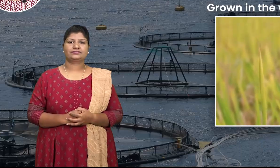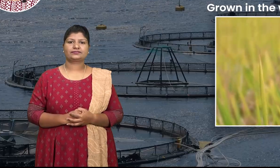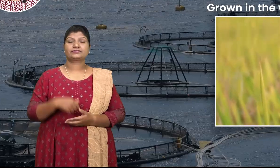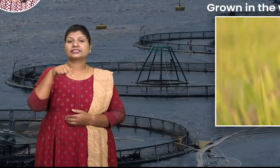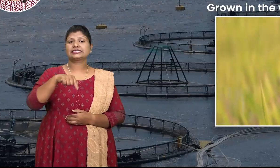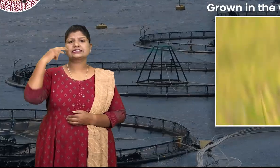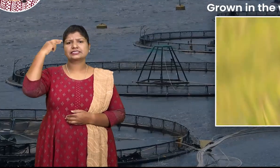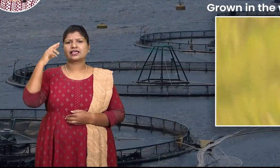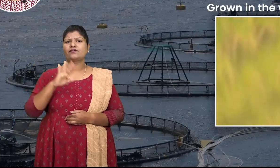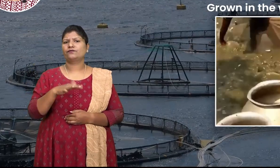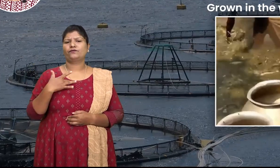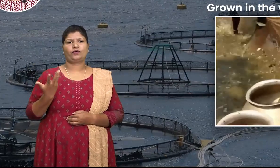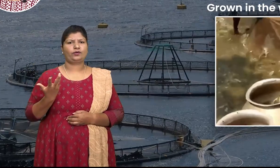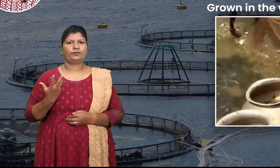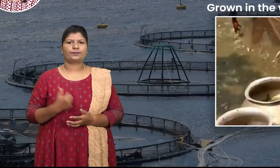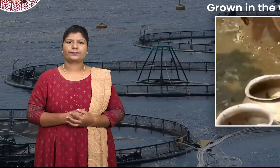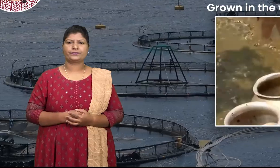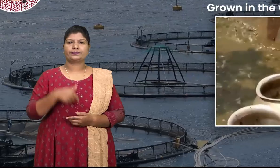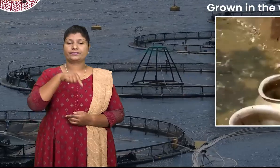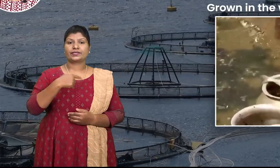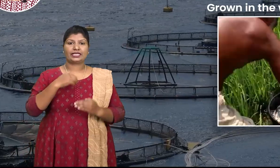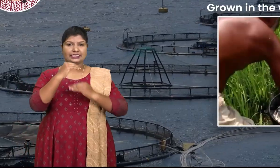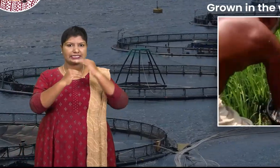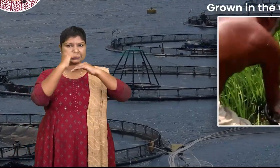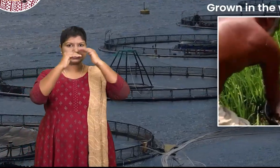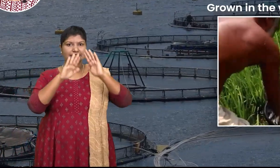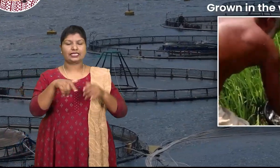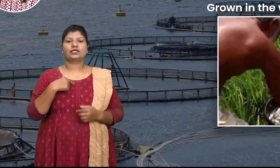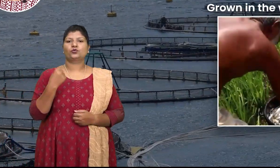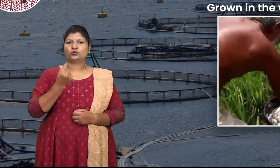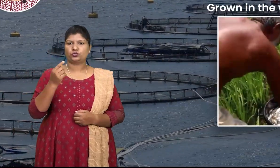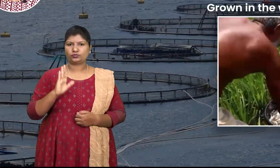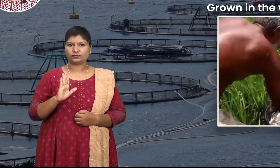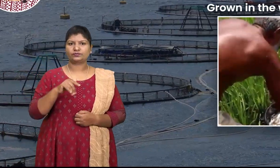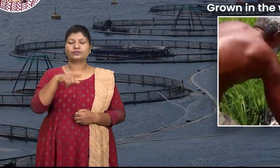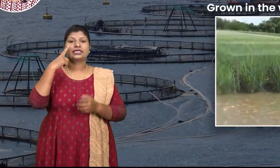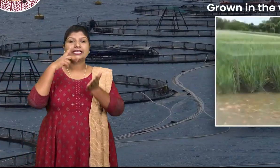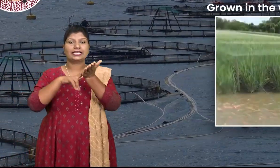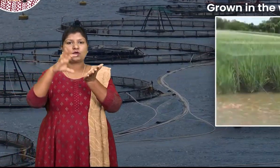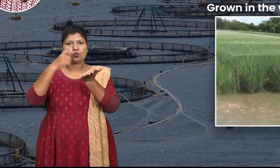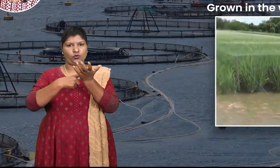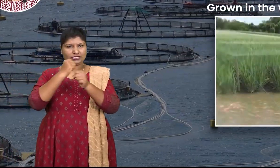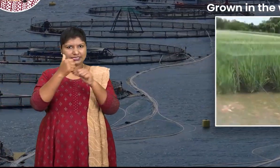The reason for this is the increasing use of inorganic